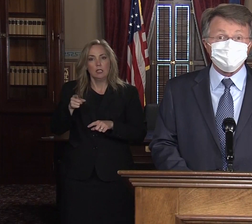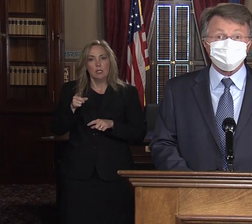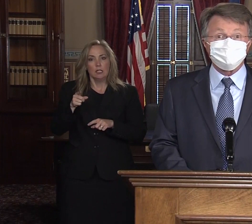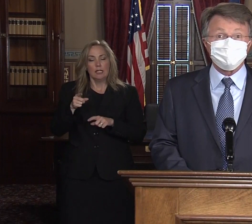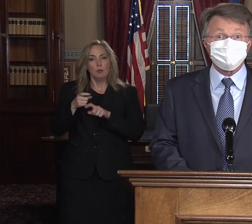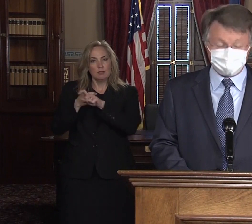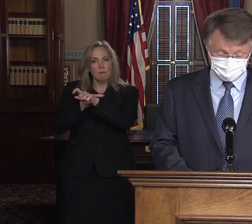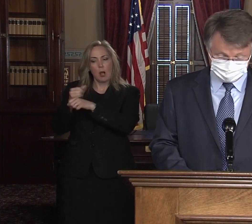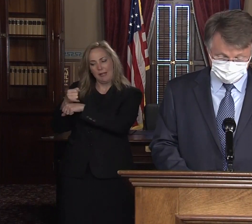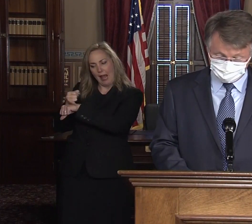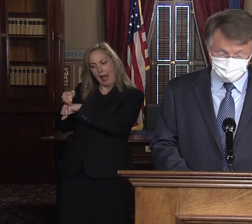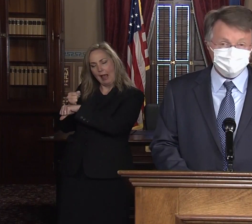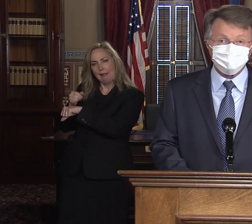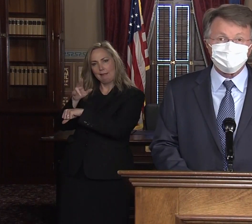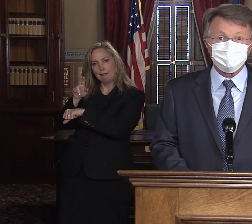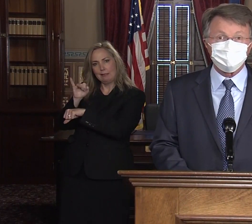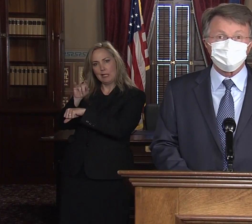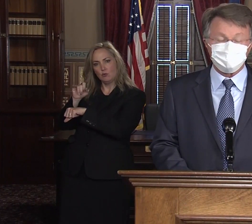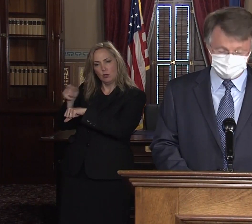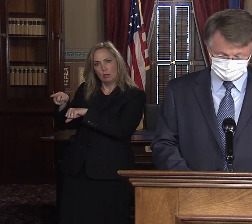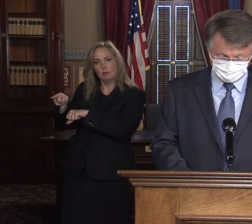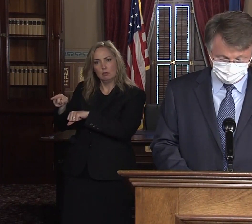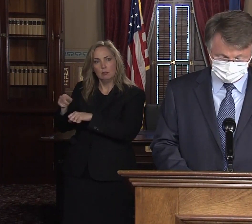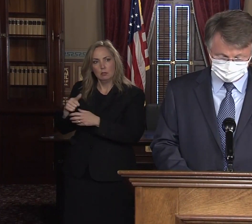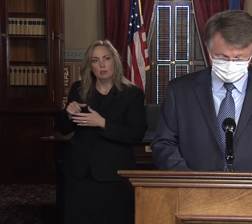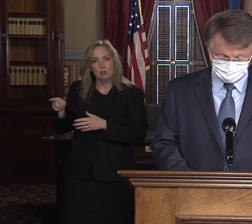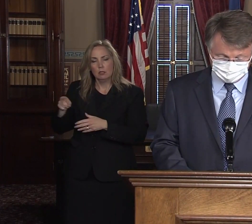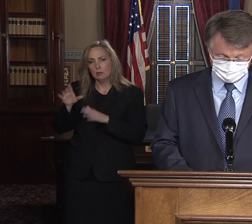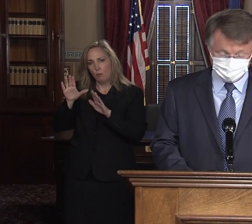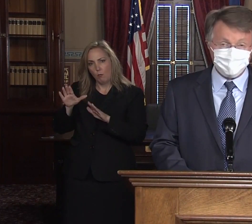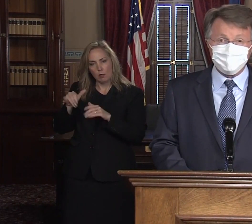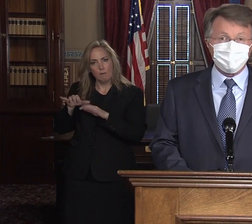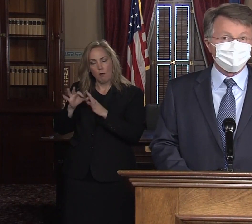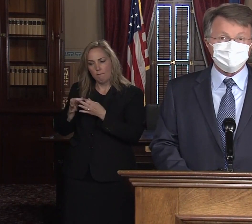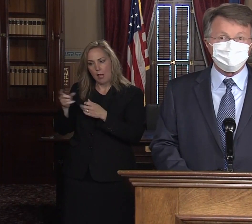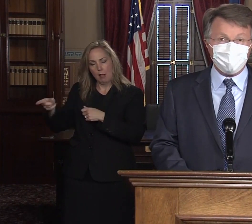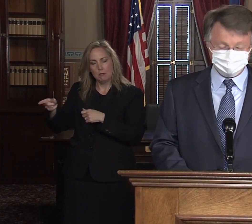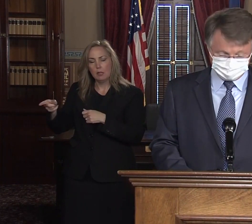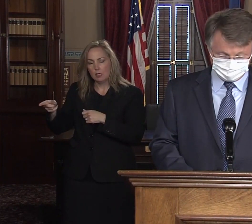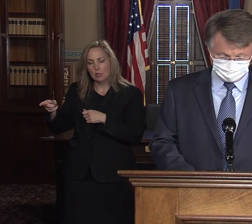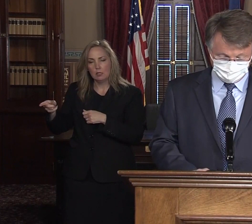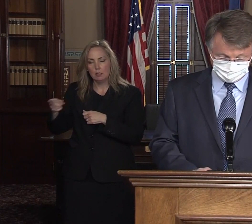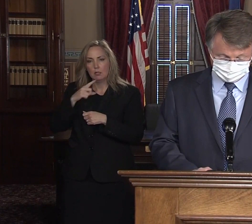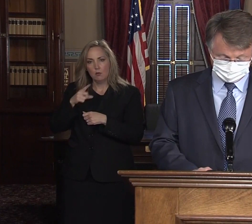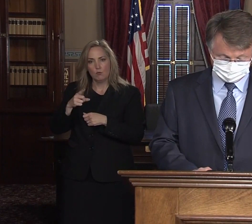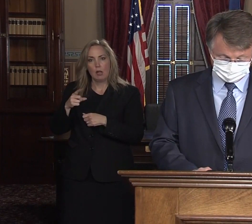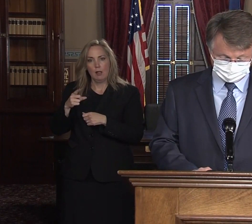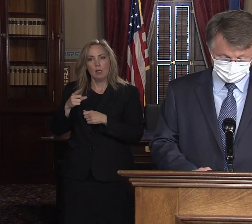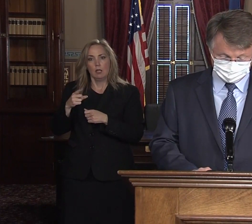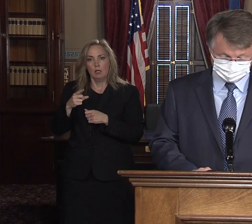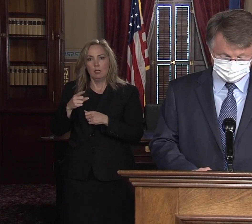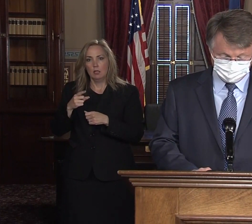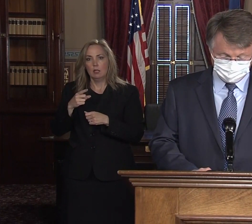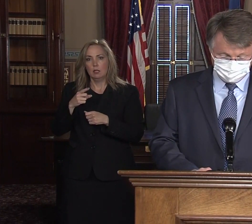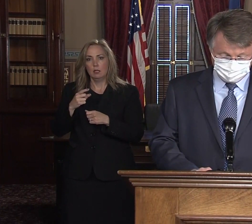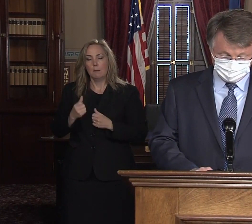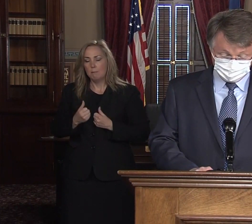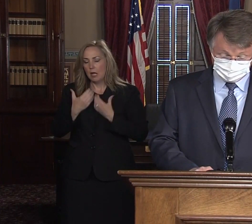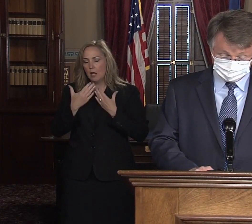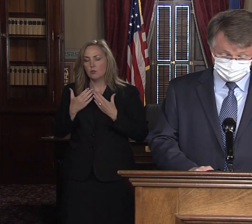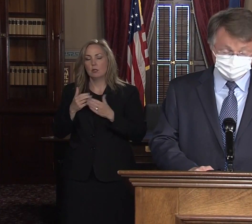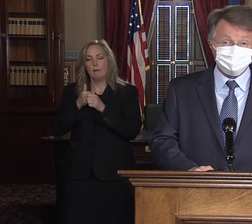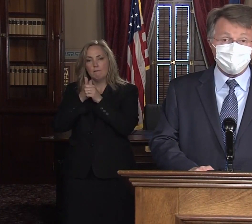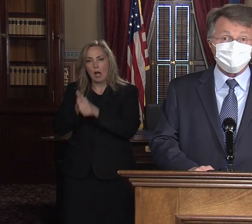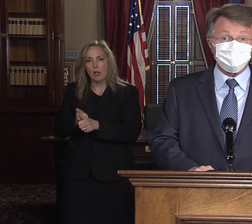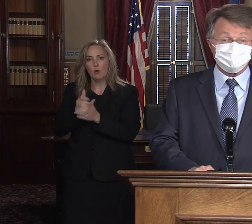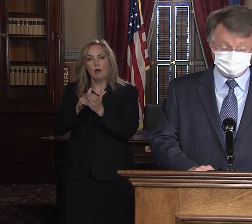island nation. He came, made a wonderful living, raised a wonderful family, and was a passionate follower of Jesus Christ. Within